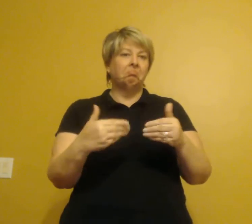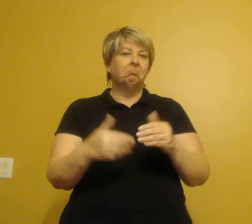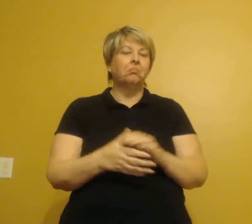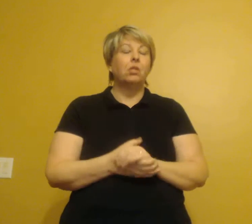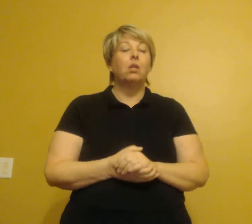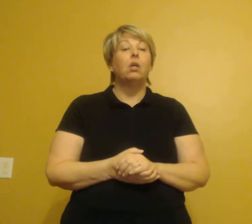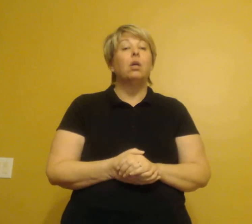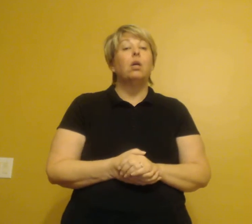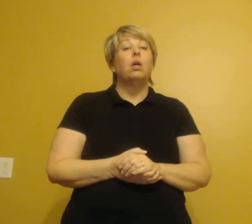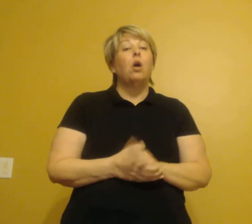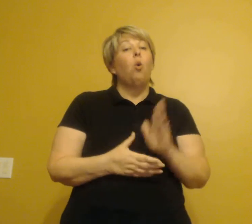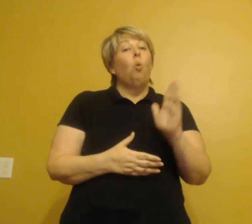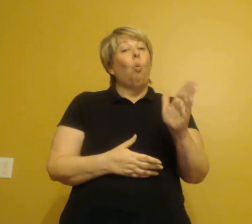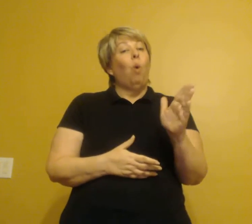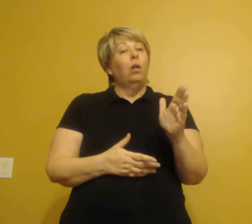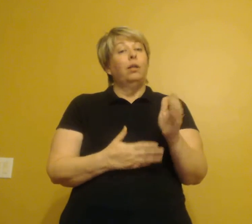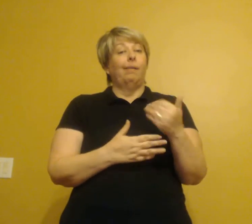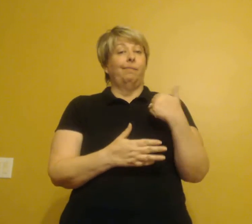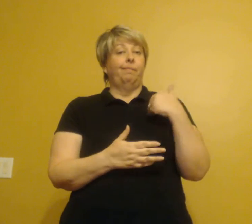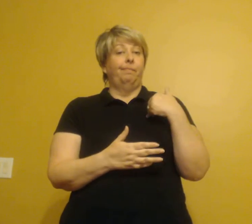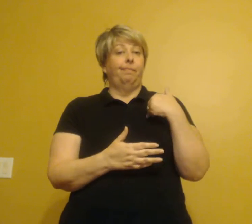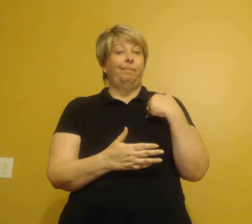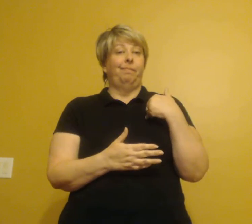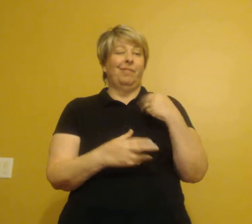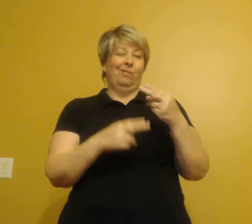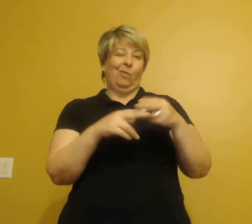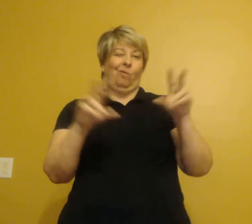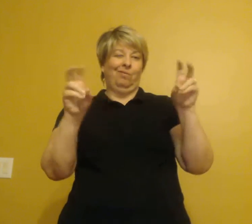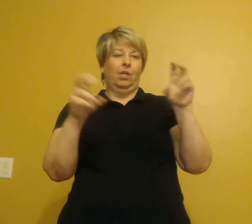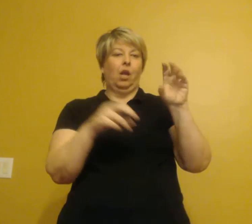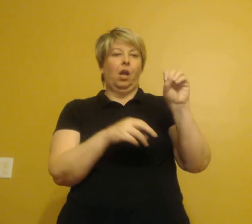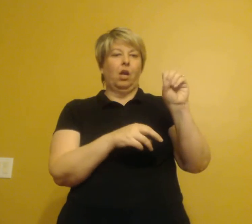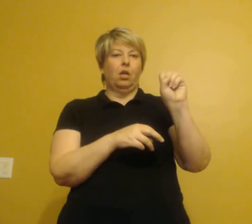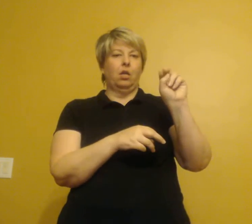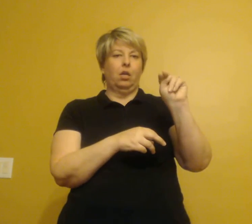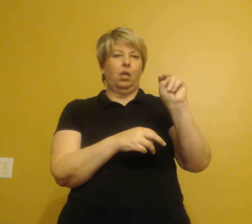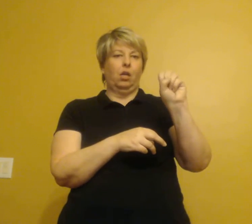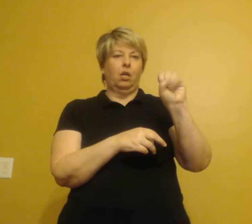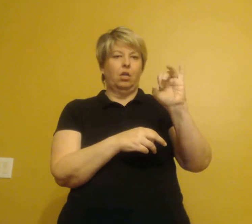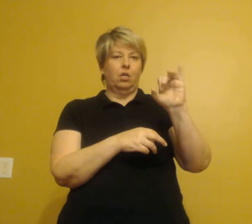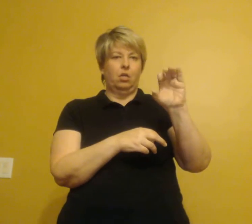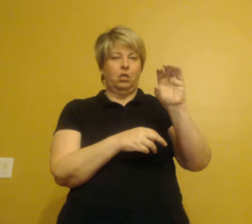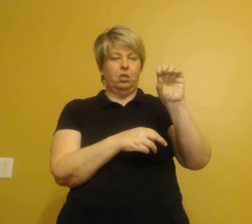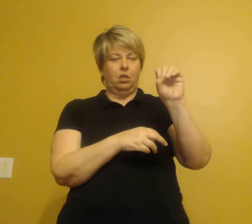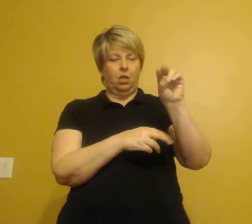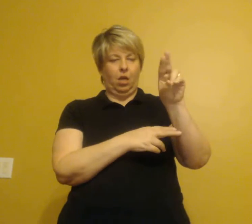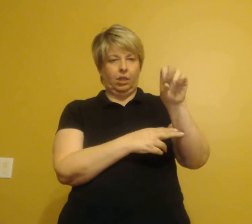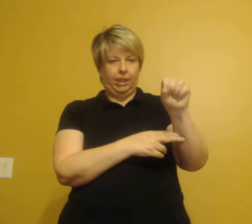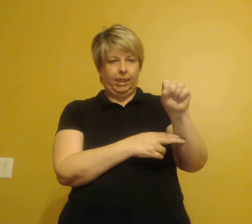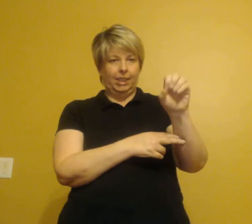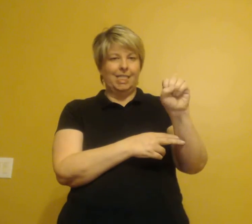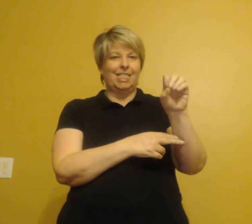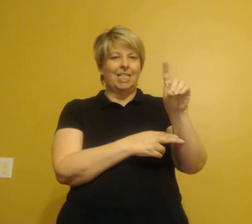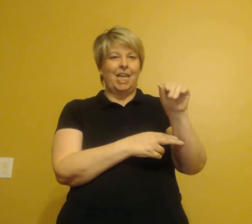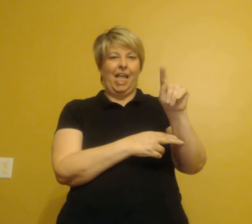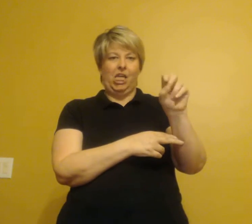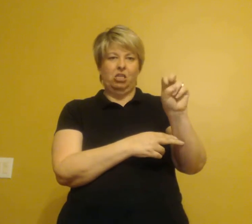because you're going to receive what's called conscious sedation during this exam. Conscious sedation is not putting you to sleep.